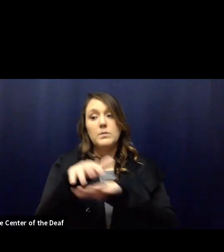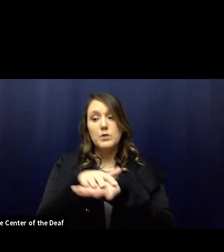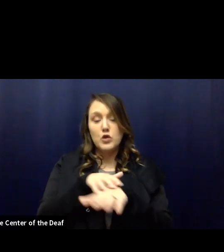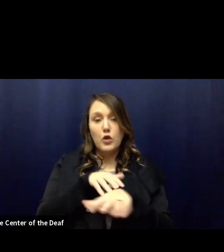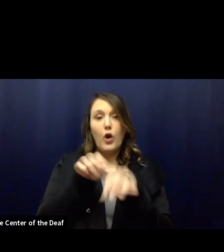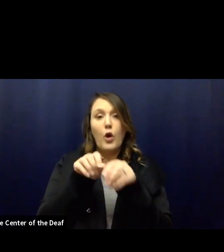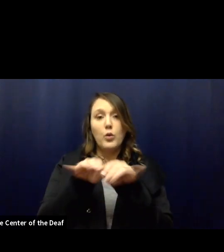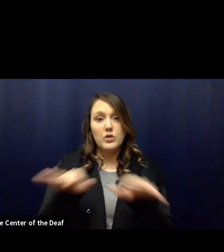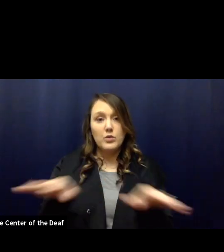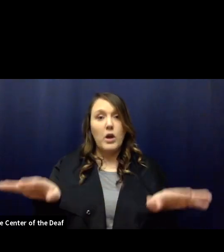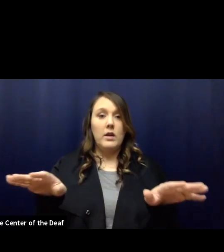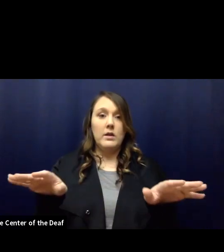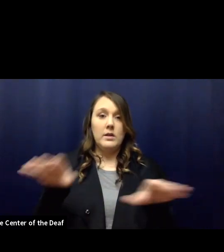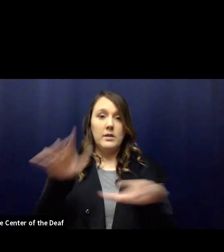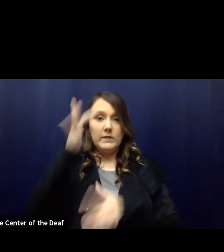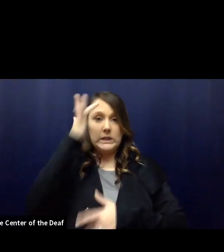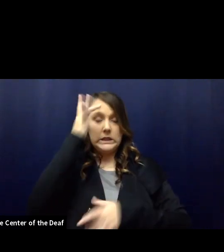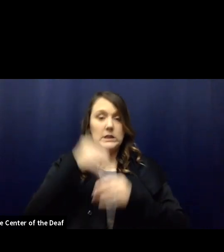our community.